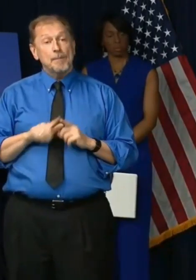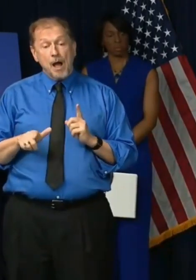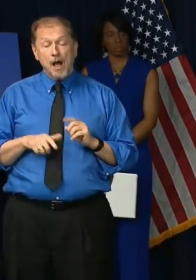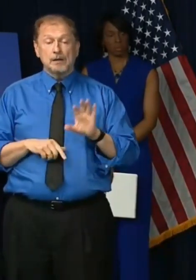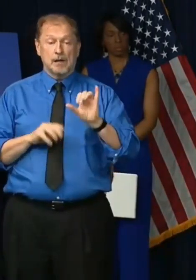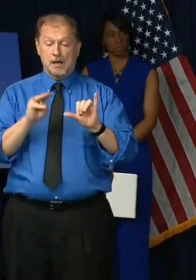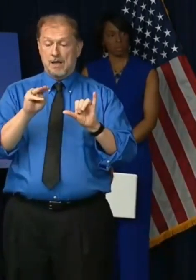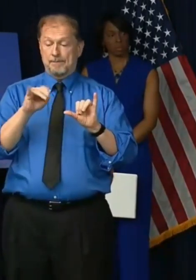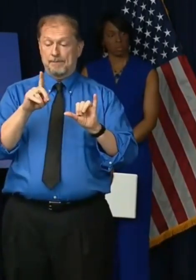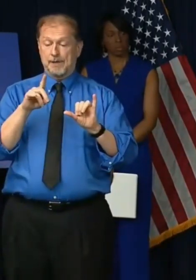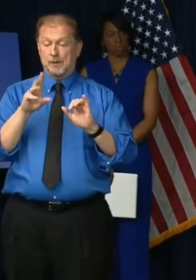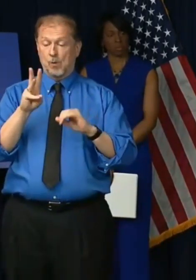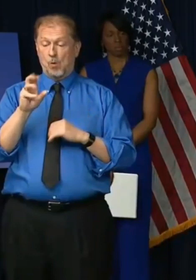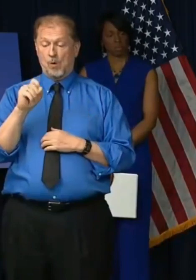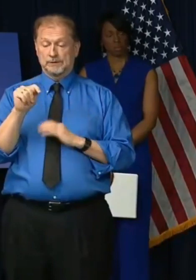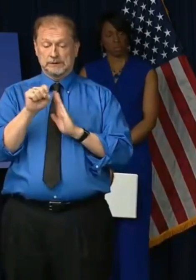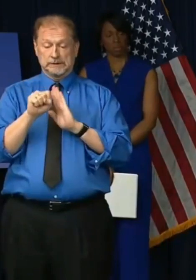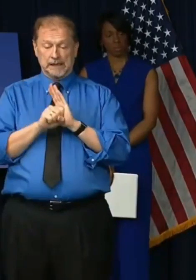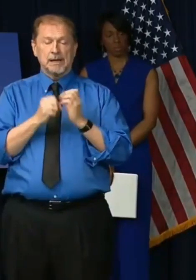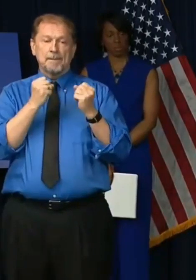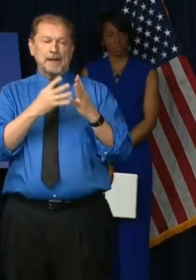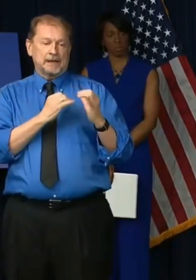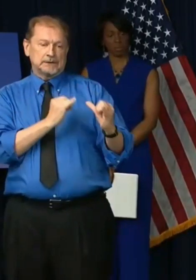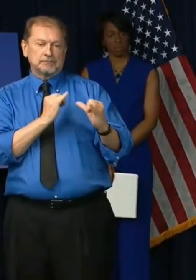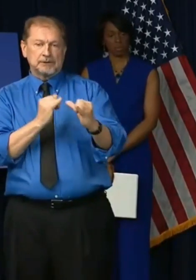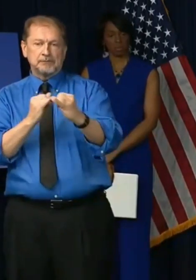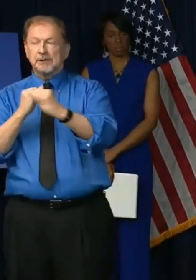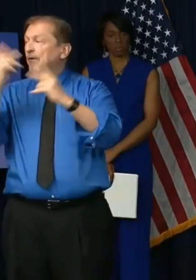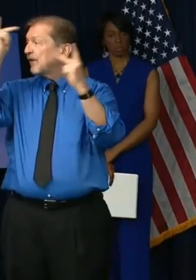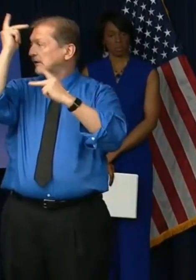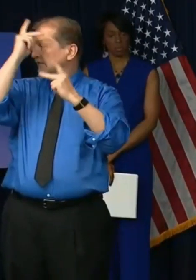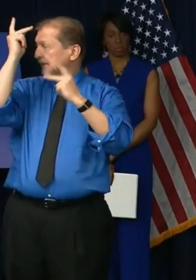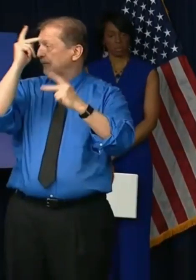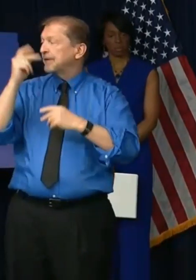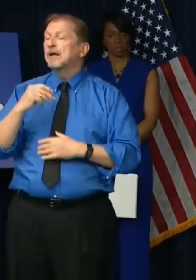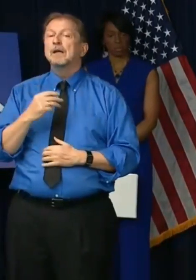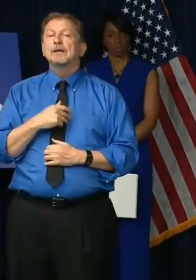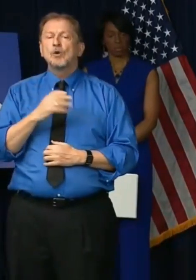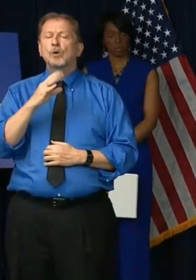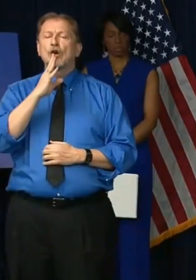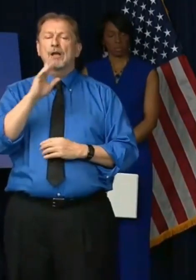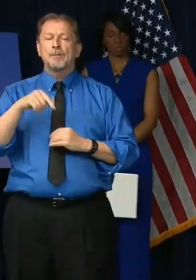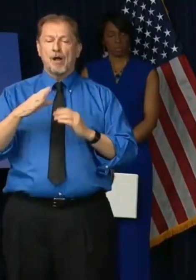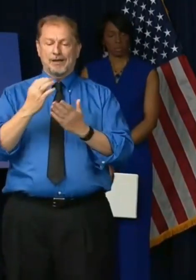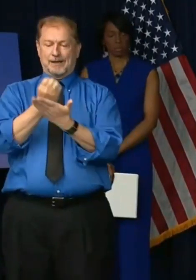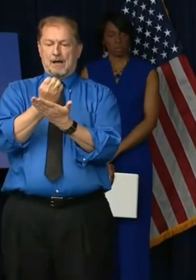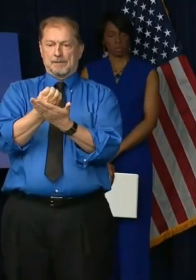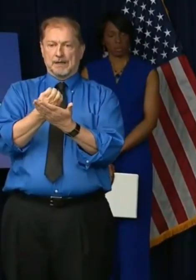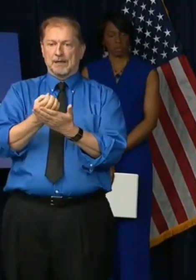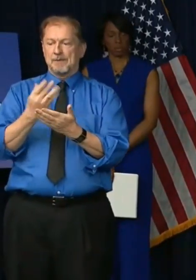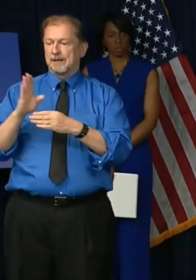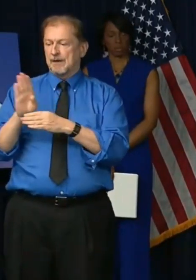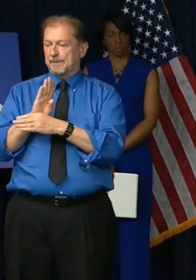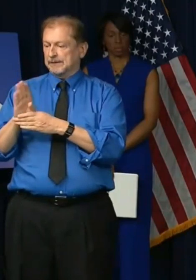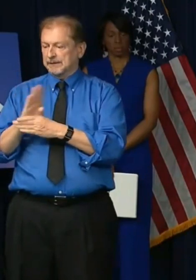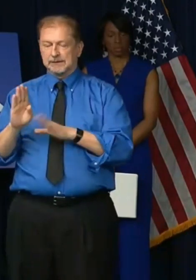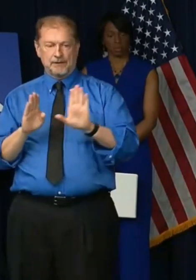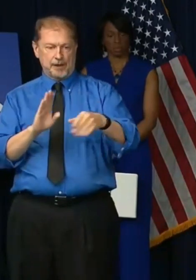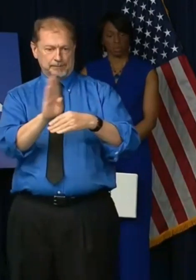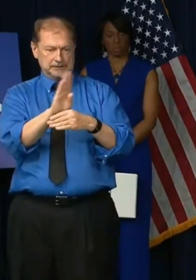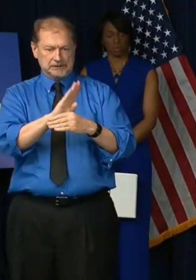common. And again, when we're thinking about reopening the economy, we're talking about looking at industries, and many of the industries in the Midwest are